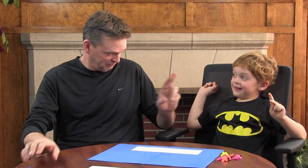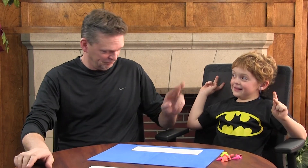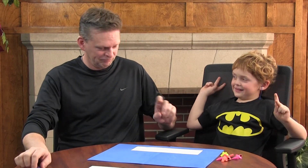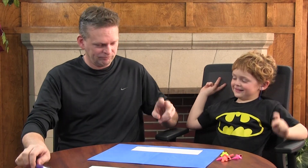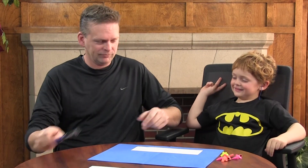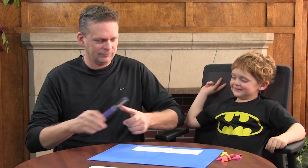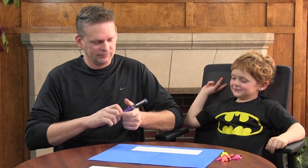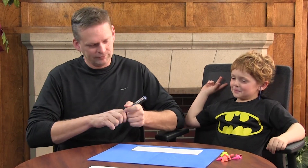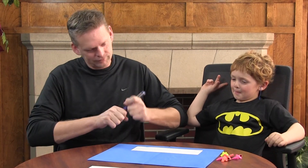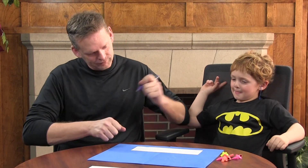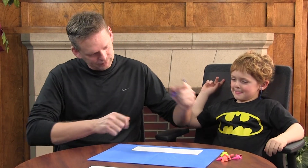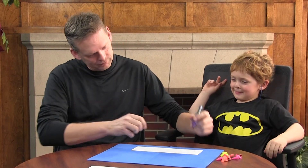Okay. Ready?